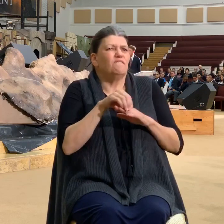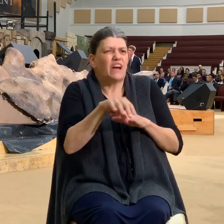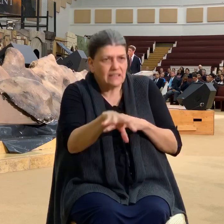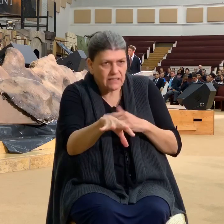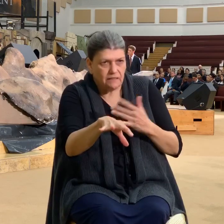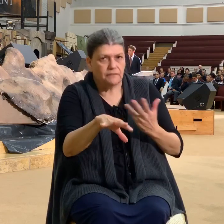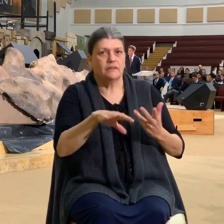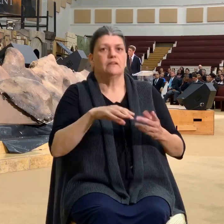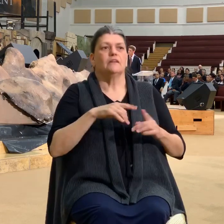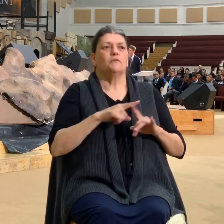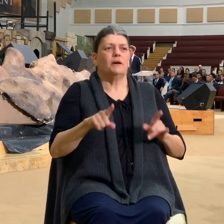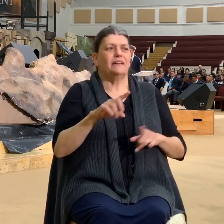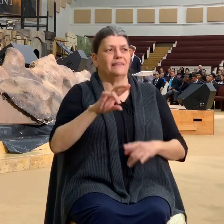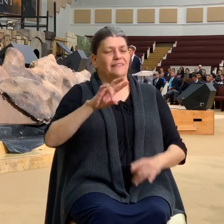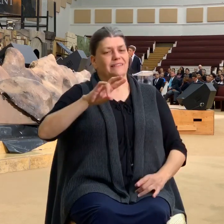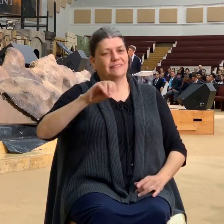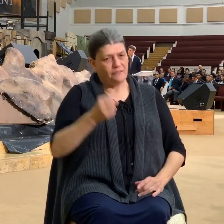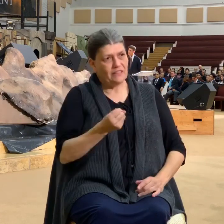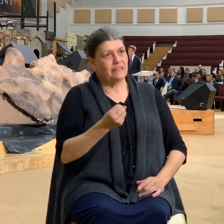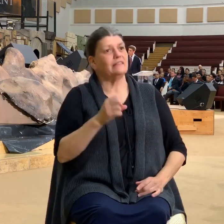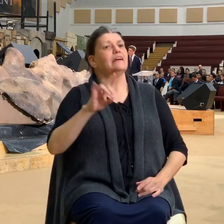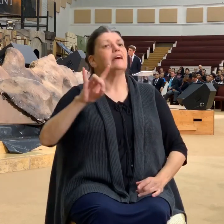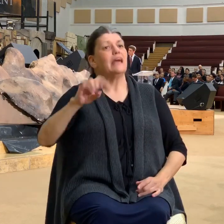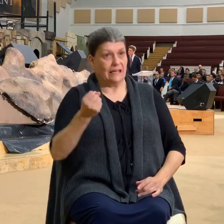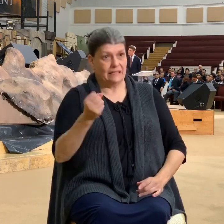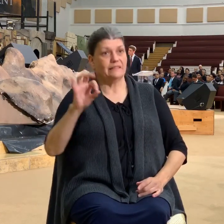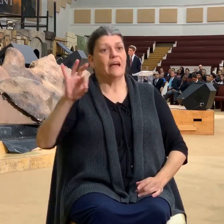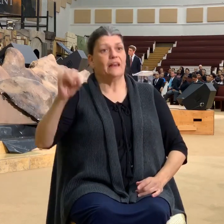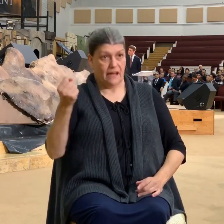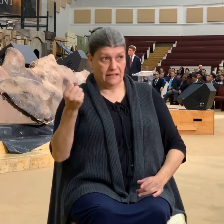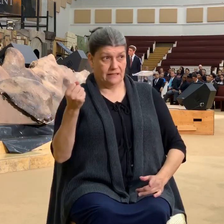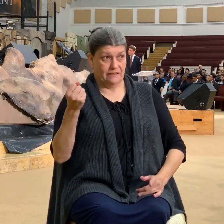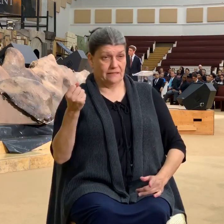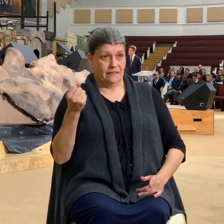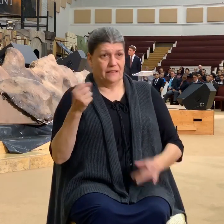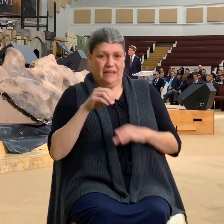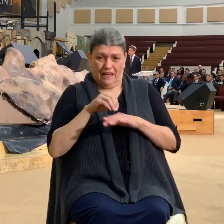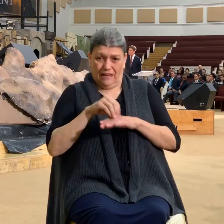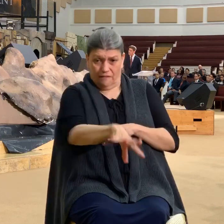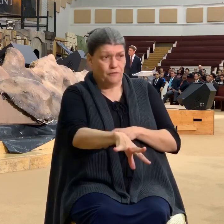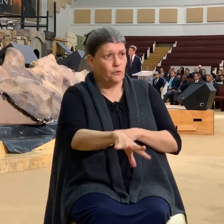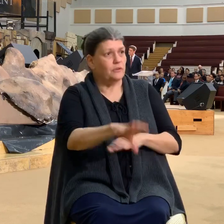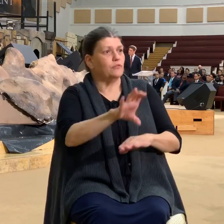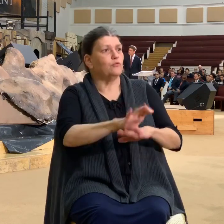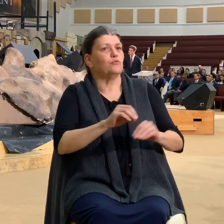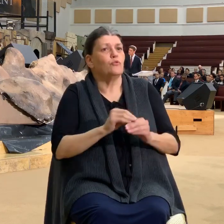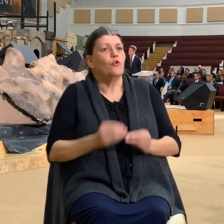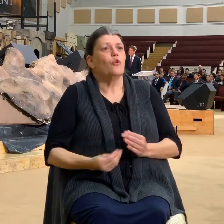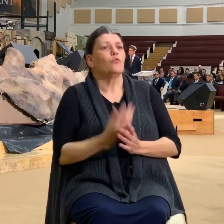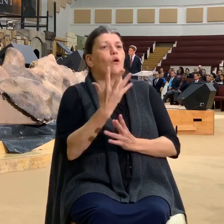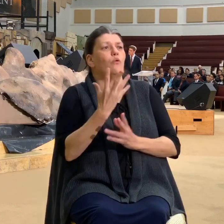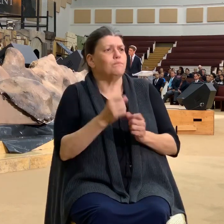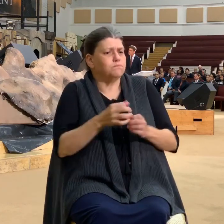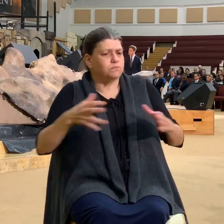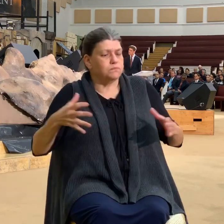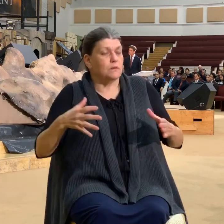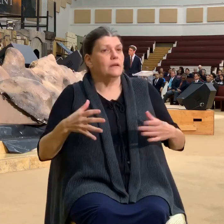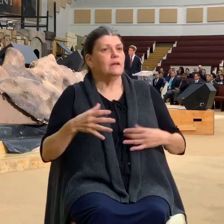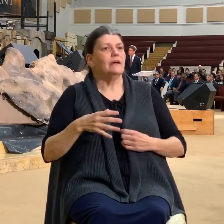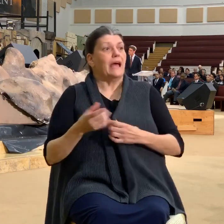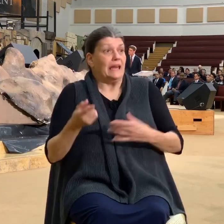and 90s of the HPU that influenced what we would call the church growth movement. It happened in the denominational world. It even